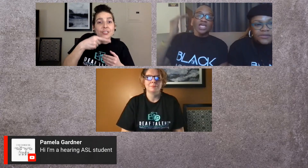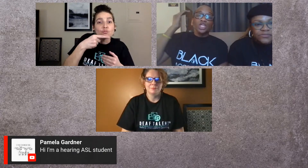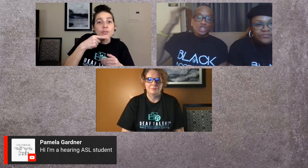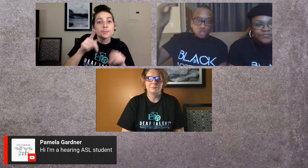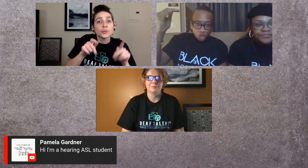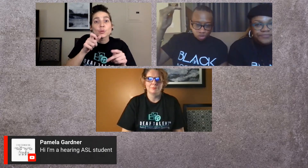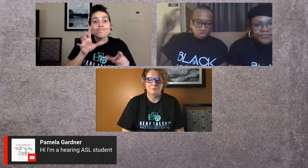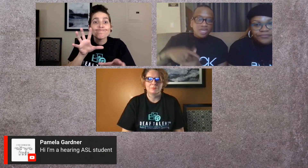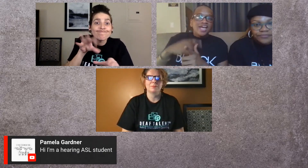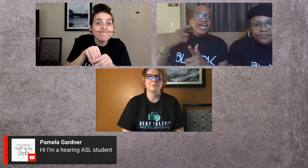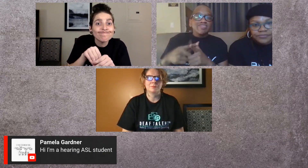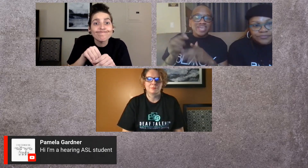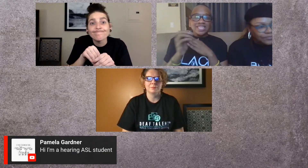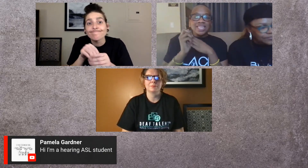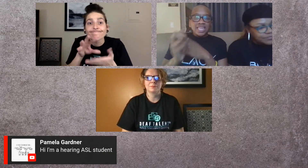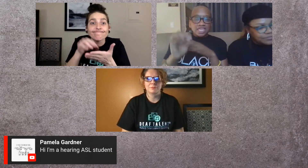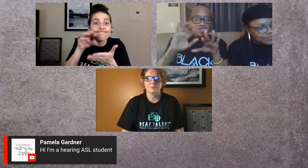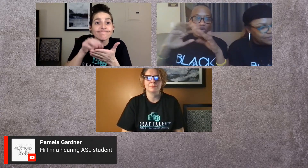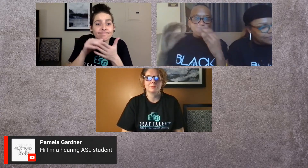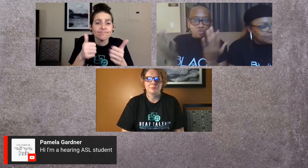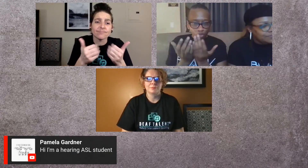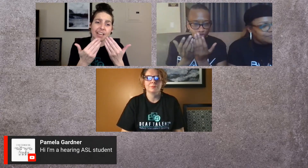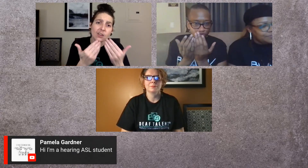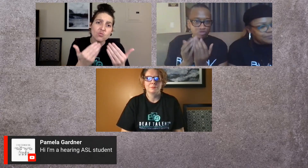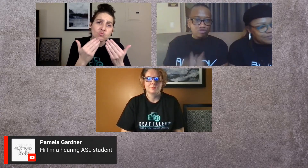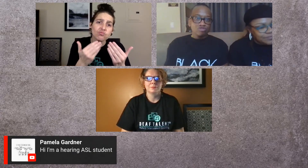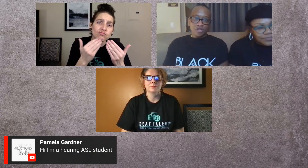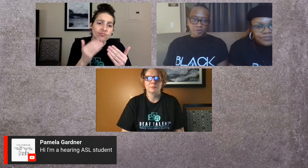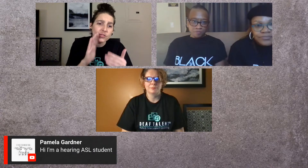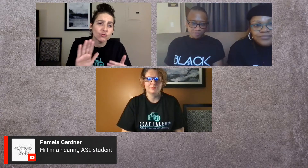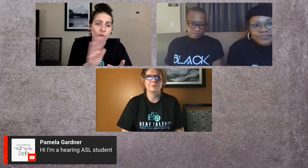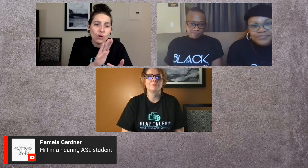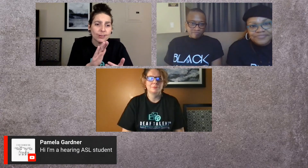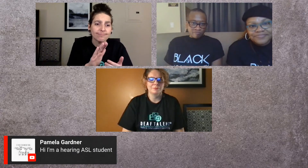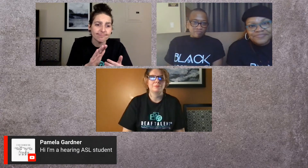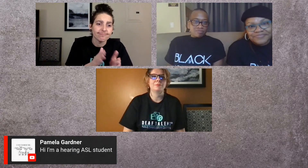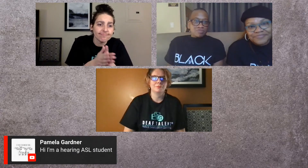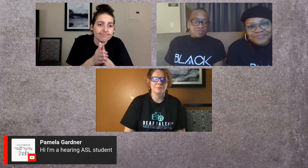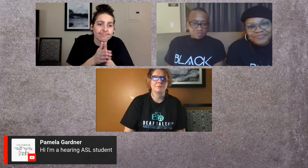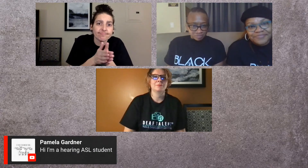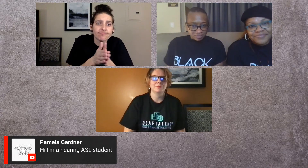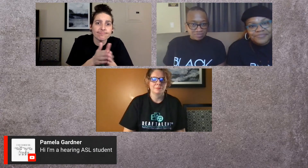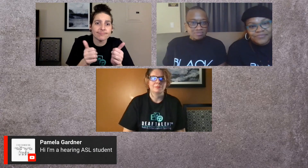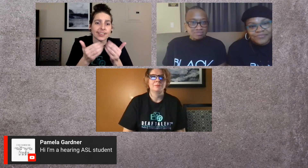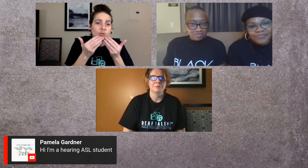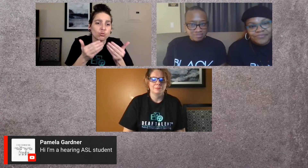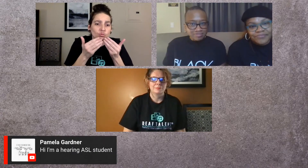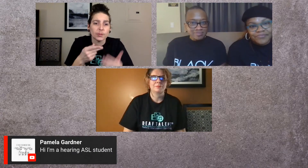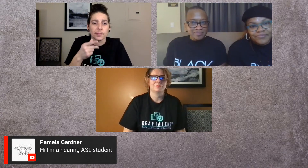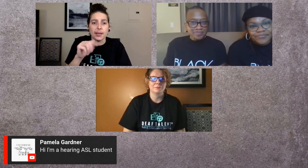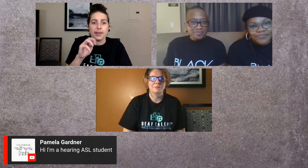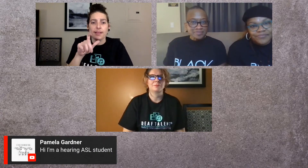Even if you're a child right now, believe in yourself and lead the group.